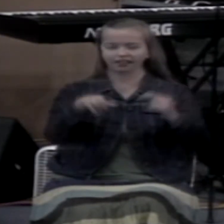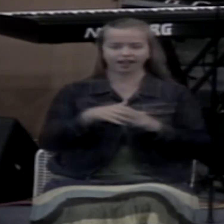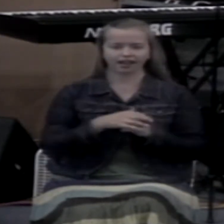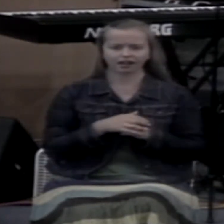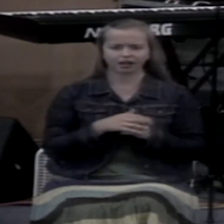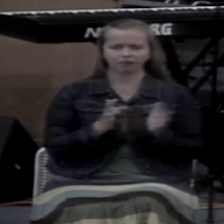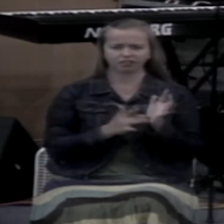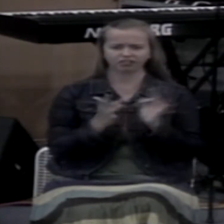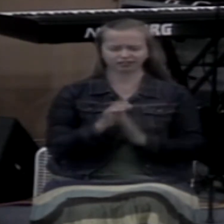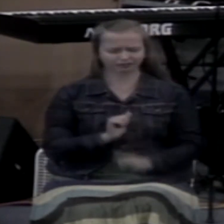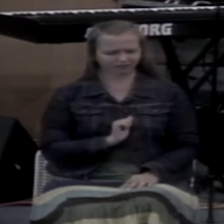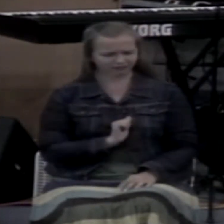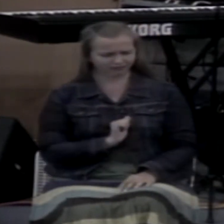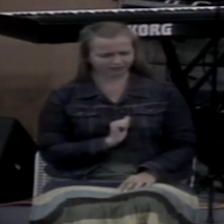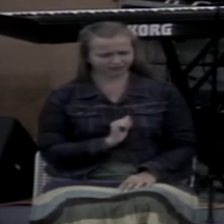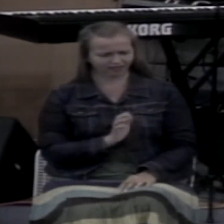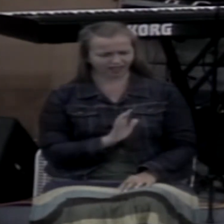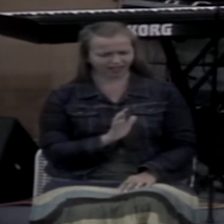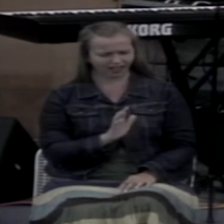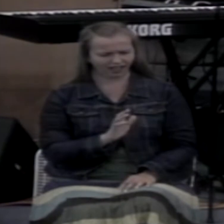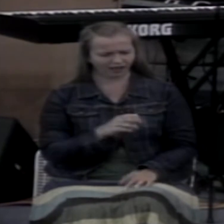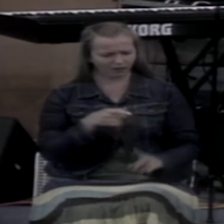the argument. It's about who wins the soul.